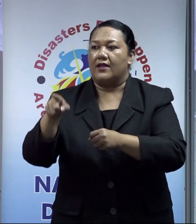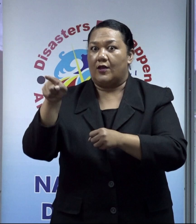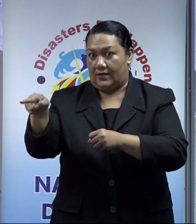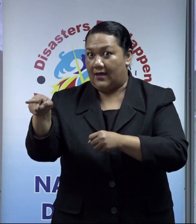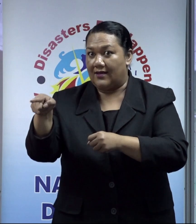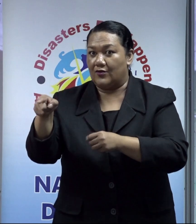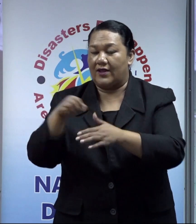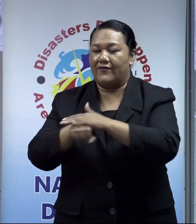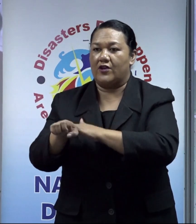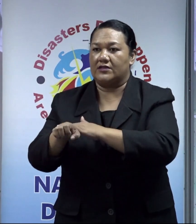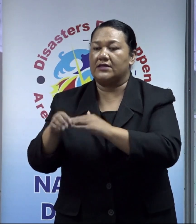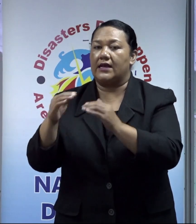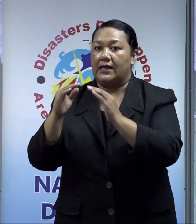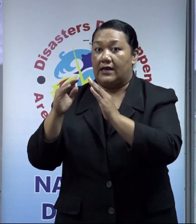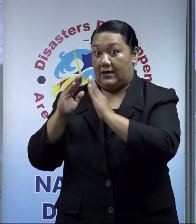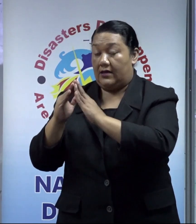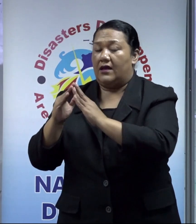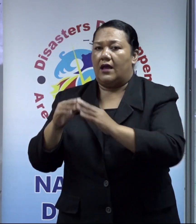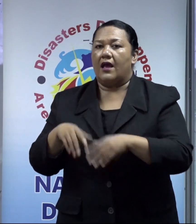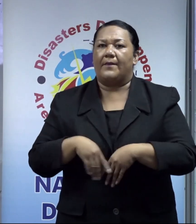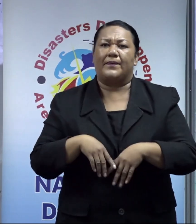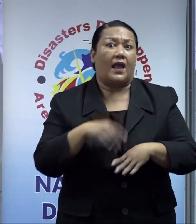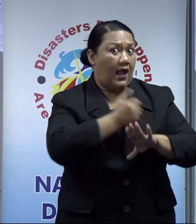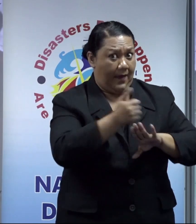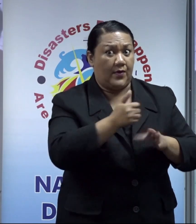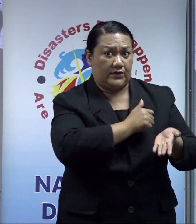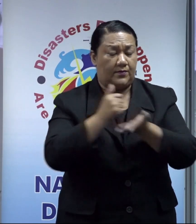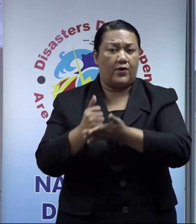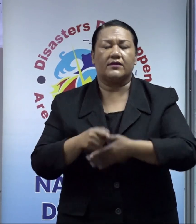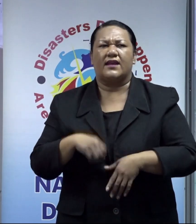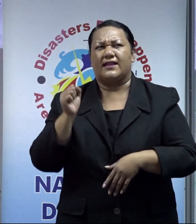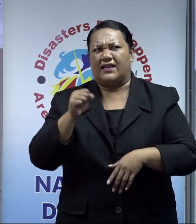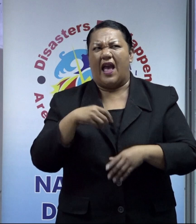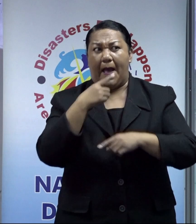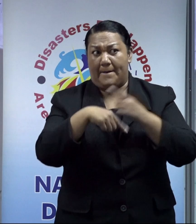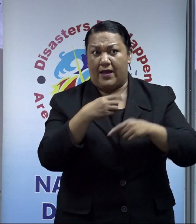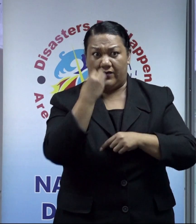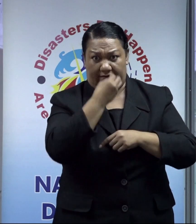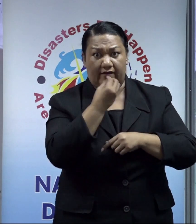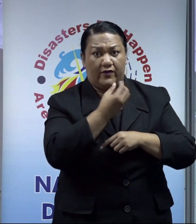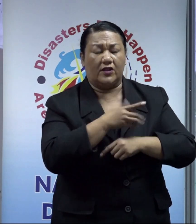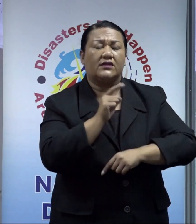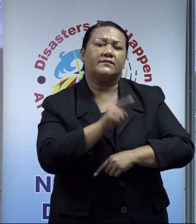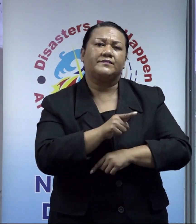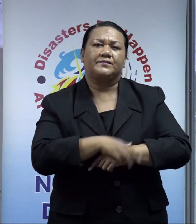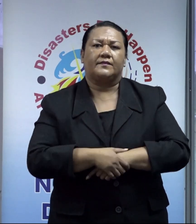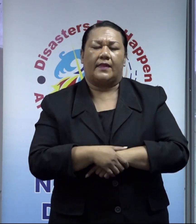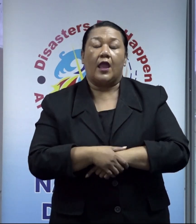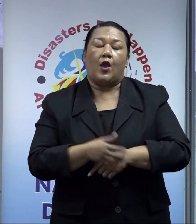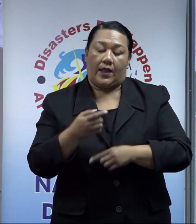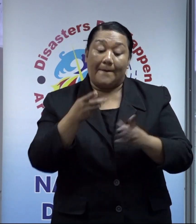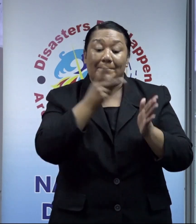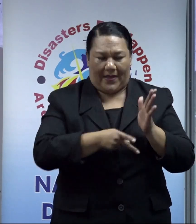comes to food? Thank you. With regards to food, or in this case, this is something as part of our disaster